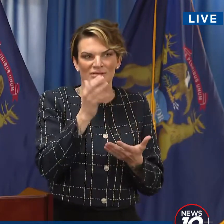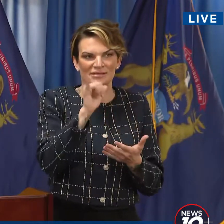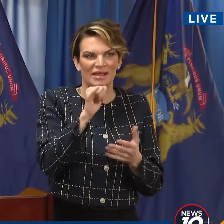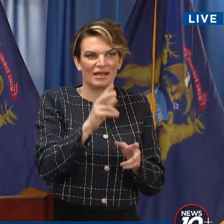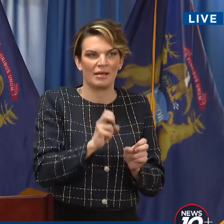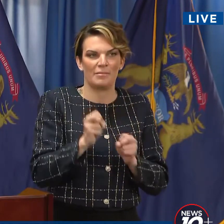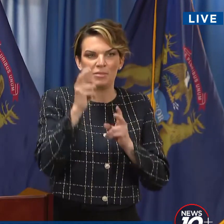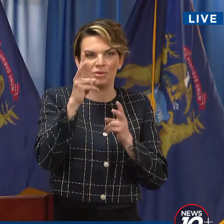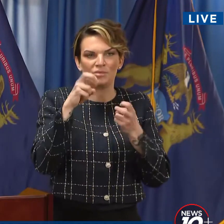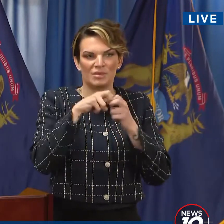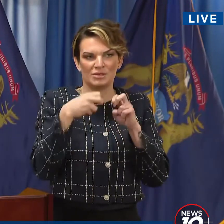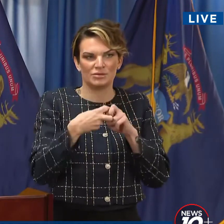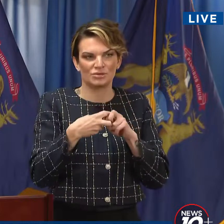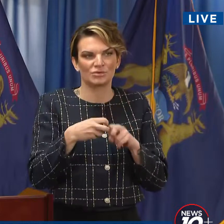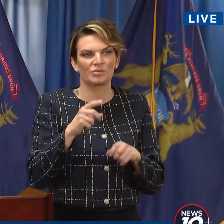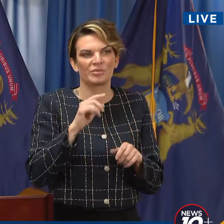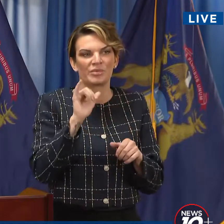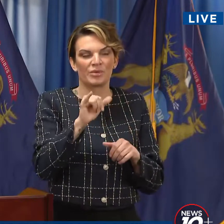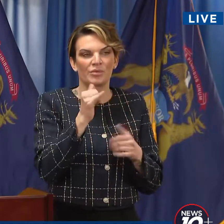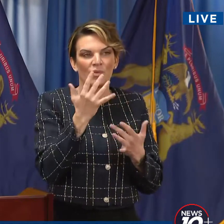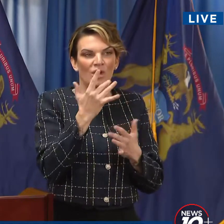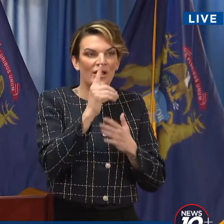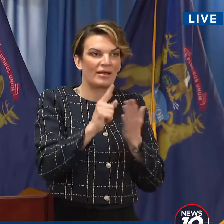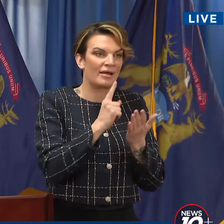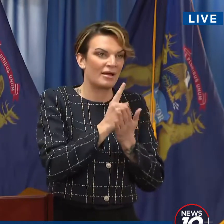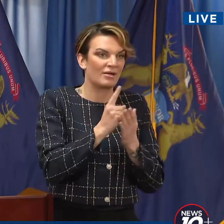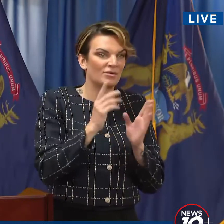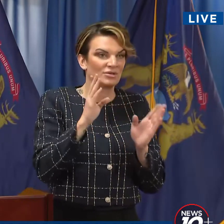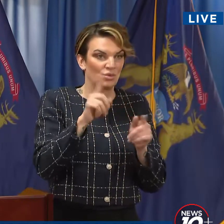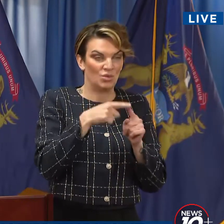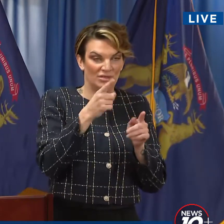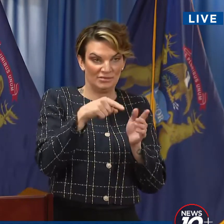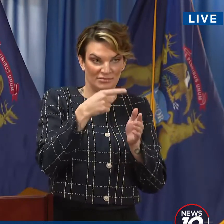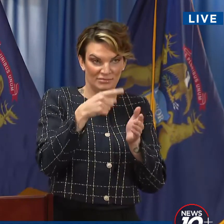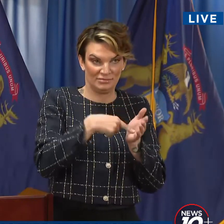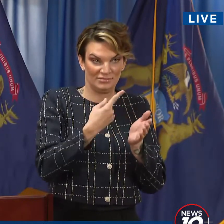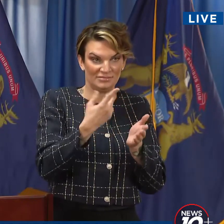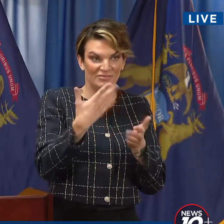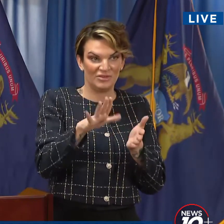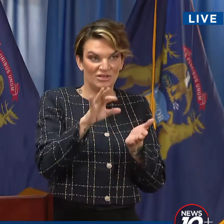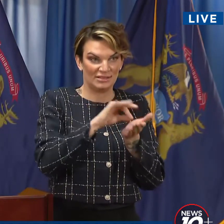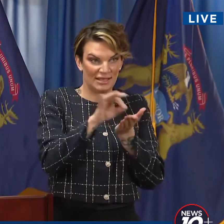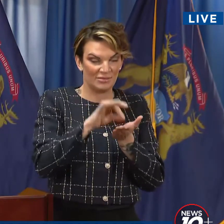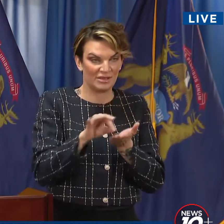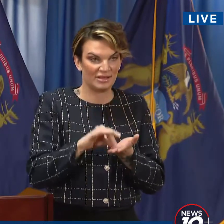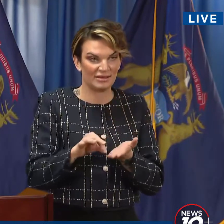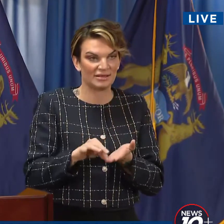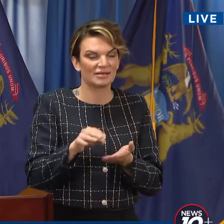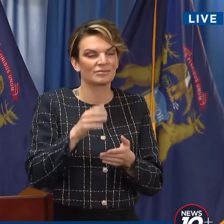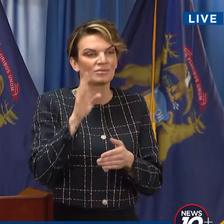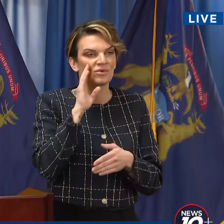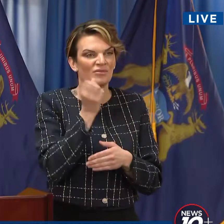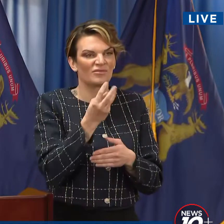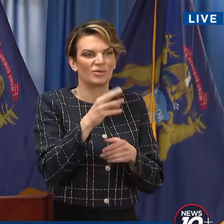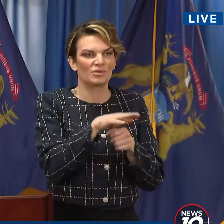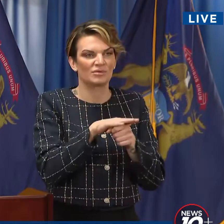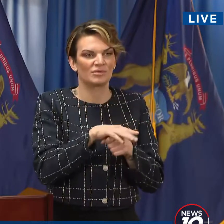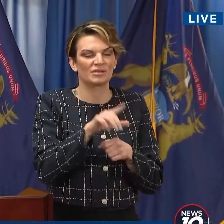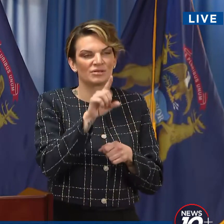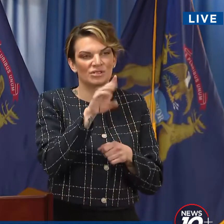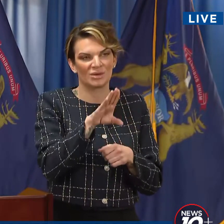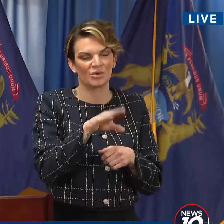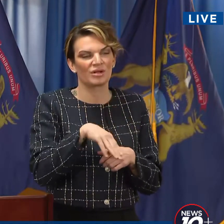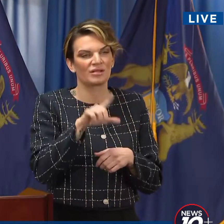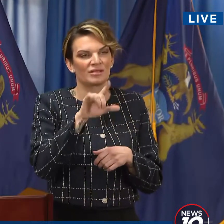Wayne County. But in those waiting hours when everything was done being tabulated, with the exception of a few locations in Dearborn,